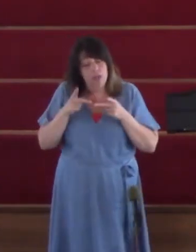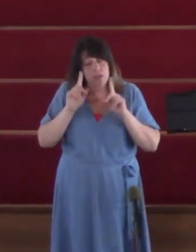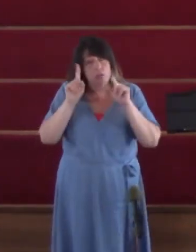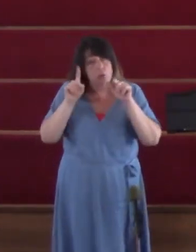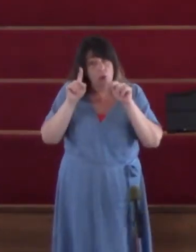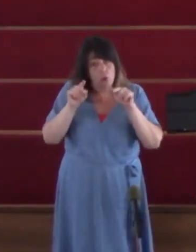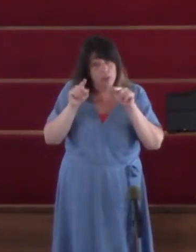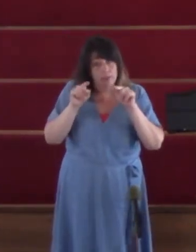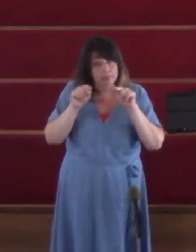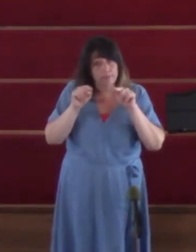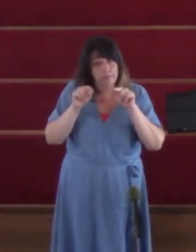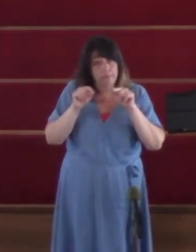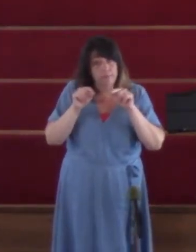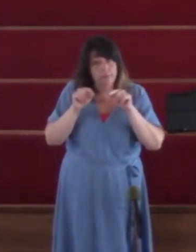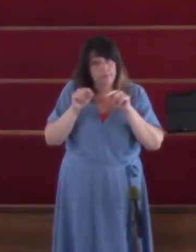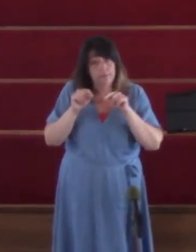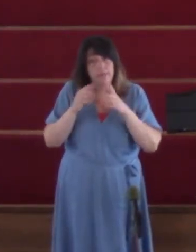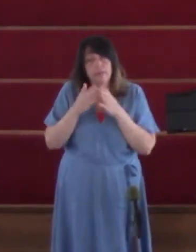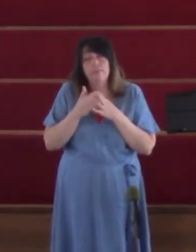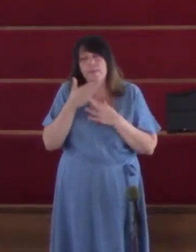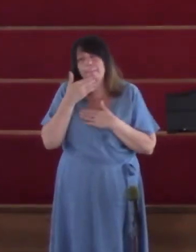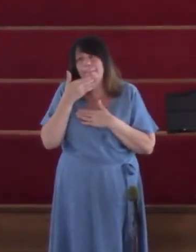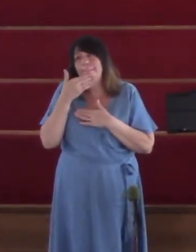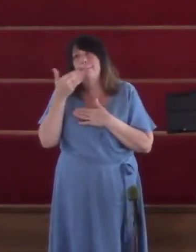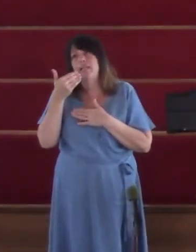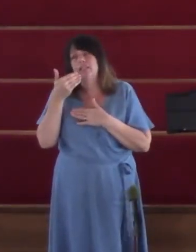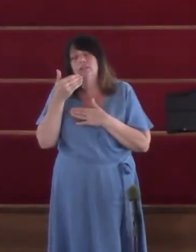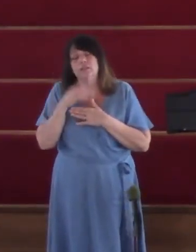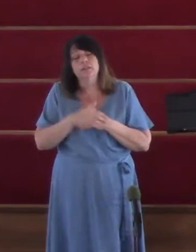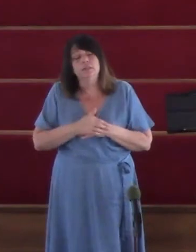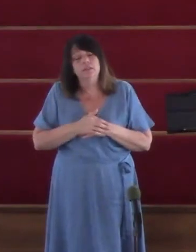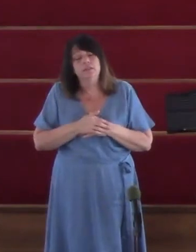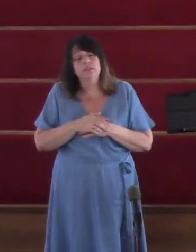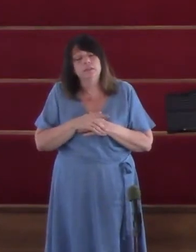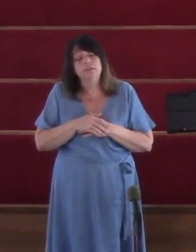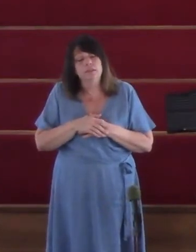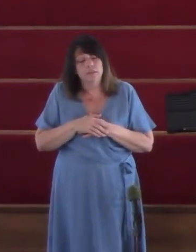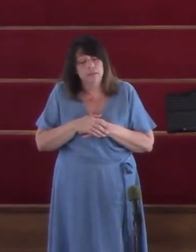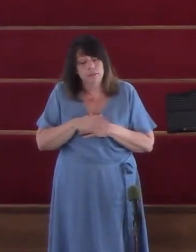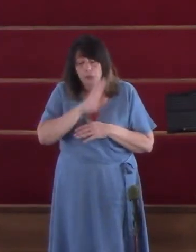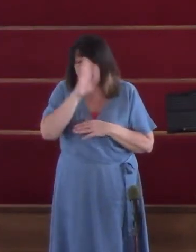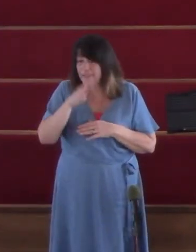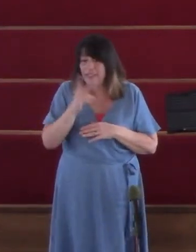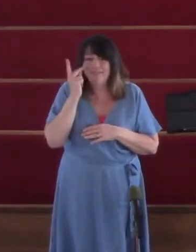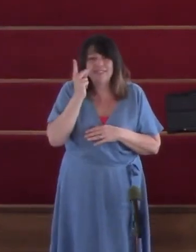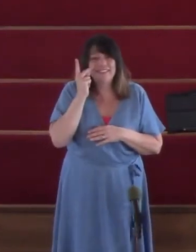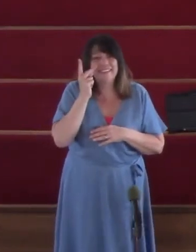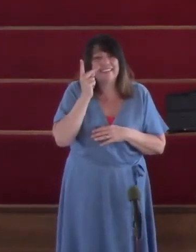than anything that we've ever, my friend, seen in our life.